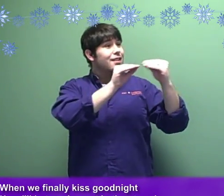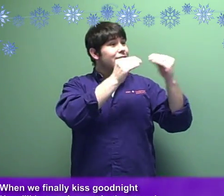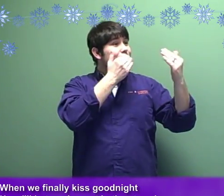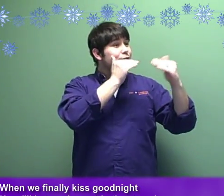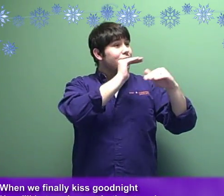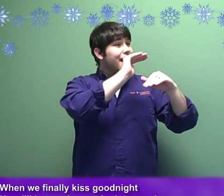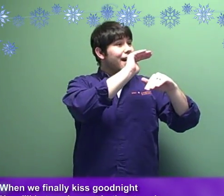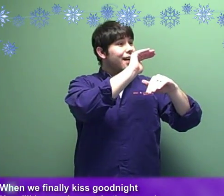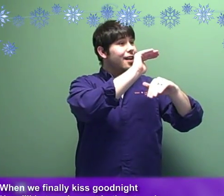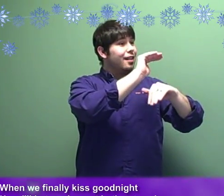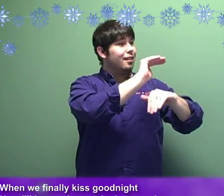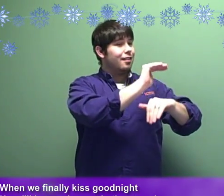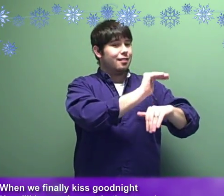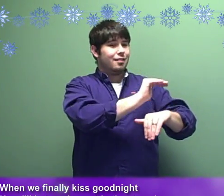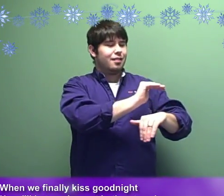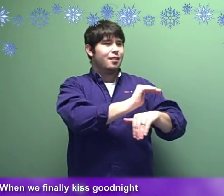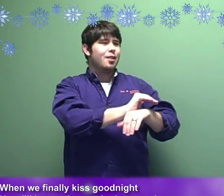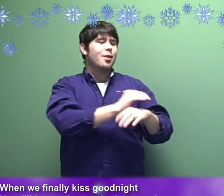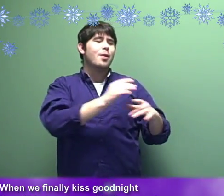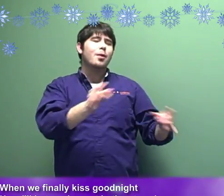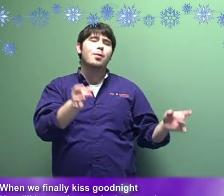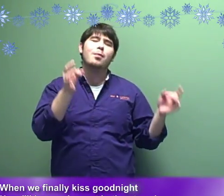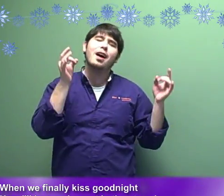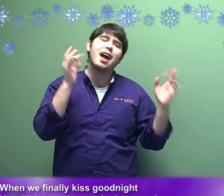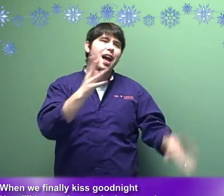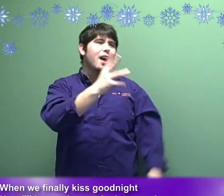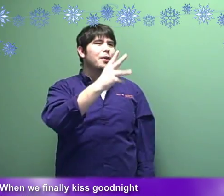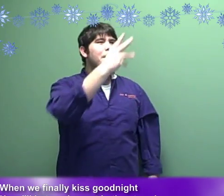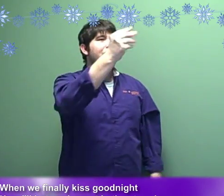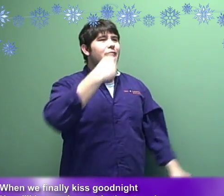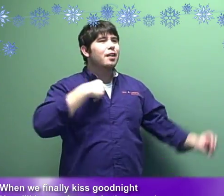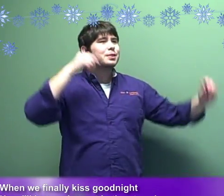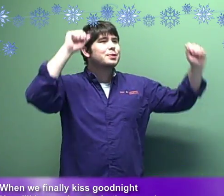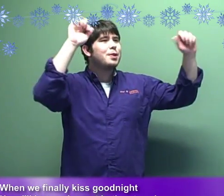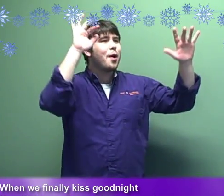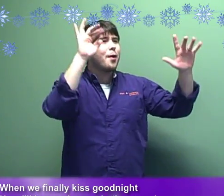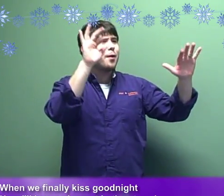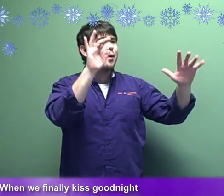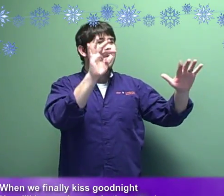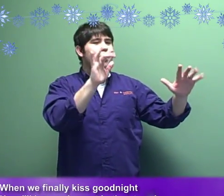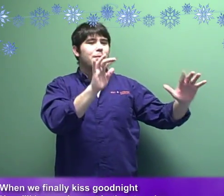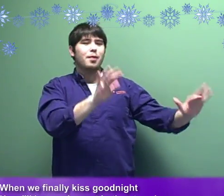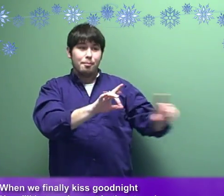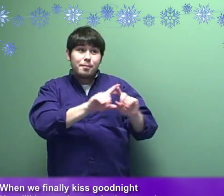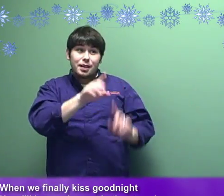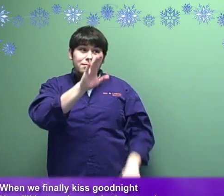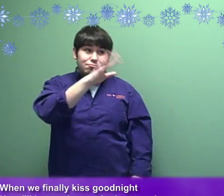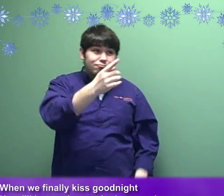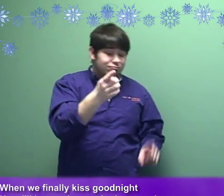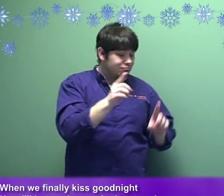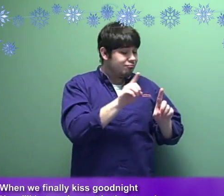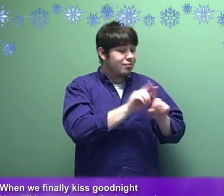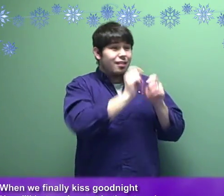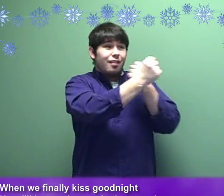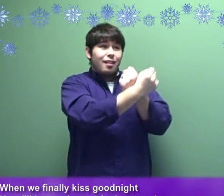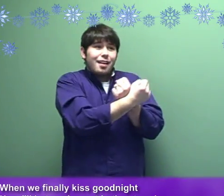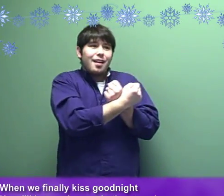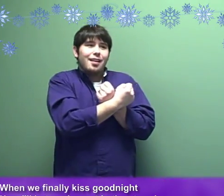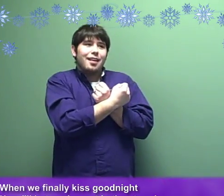goodnight, how I'll keep going out in the storm, but if they really hold me tight,